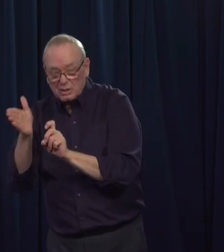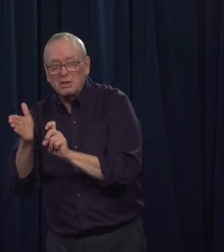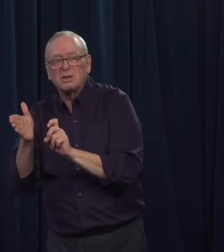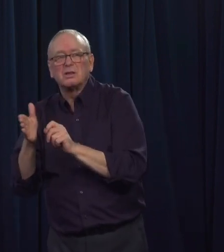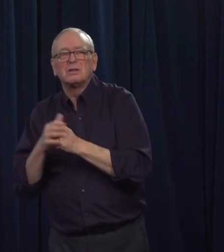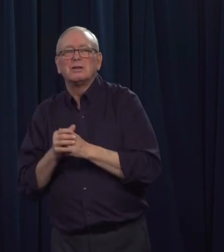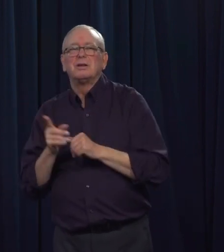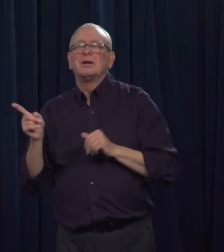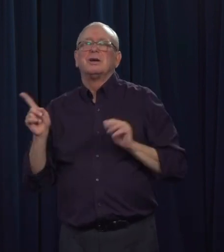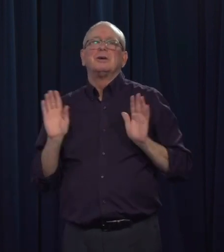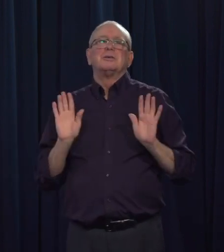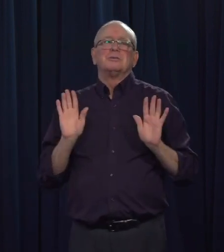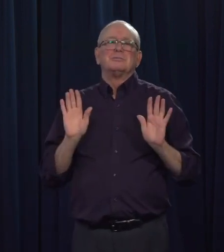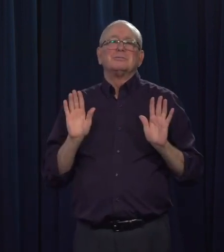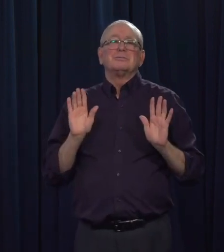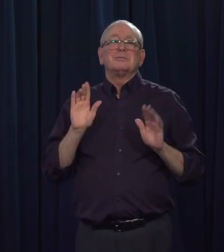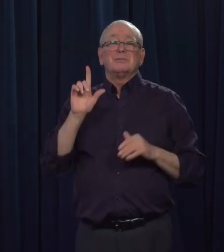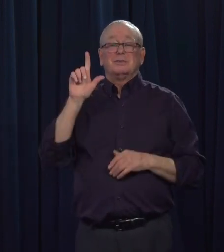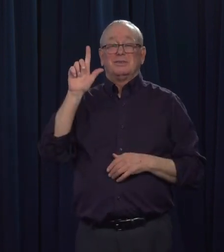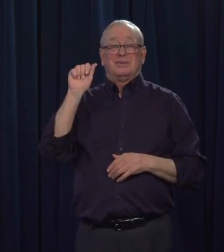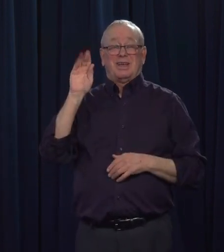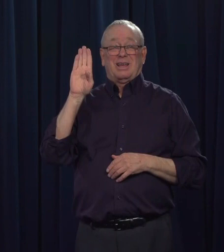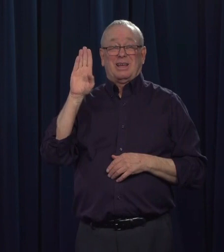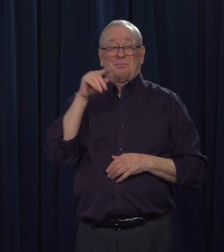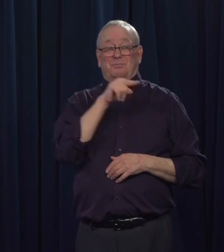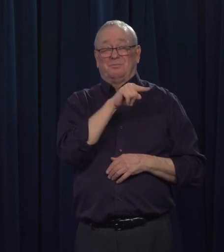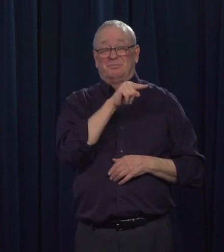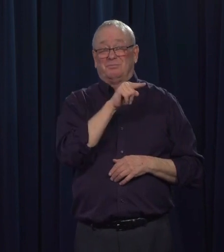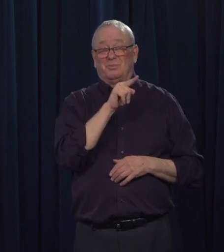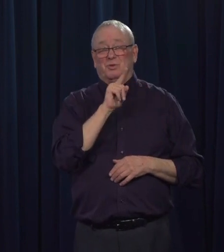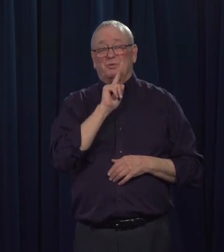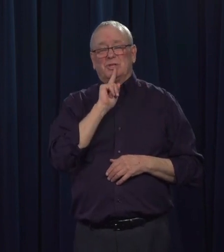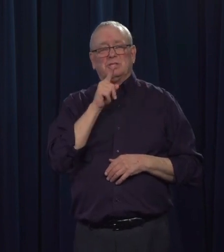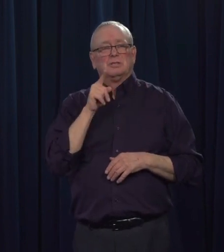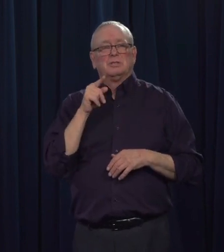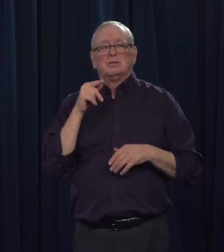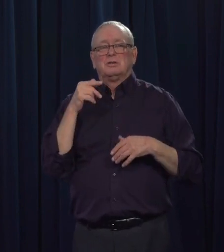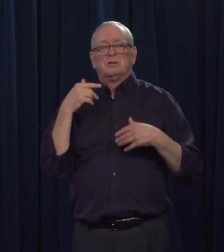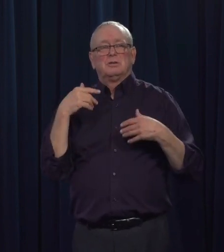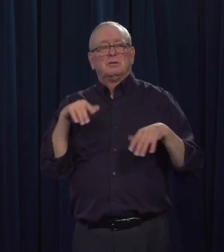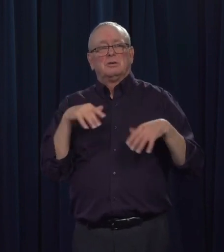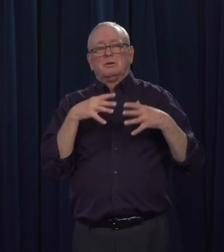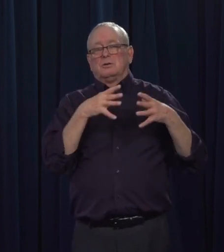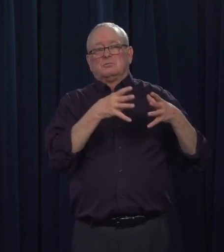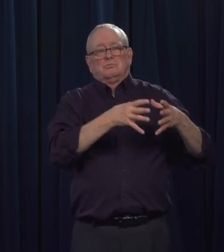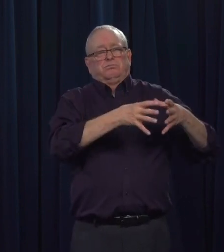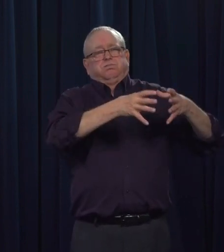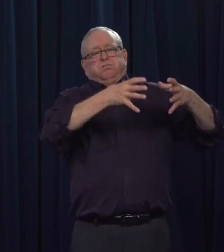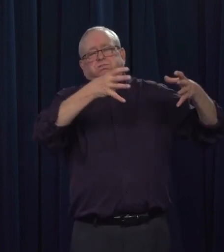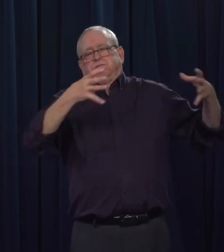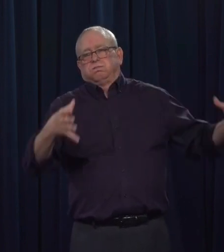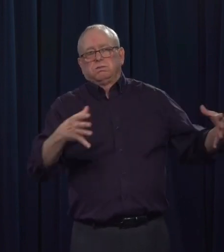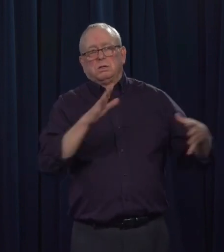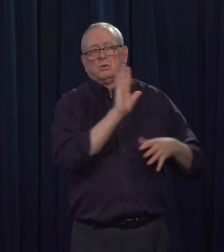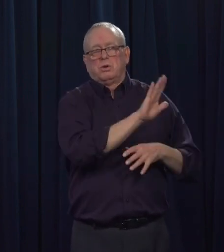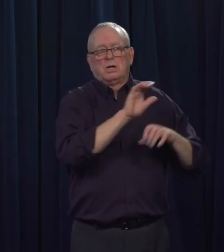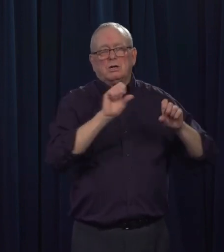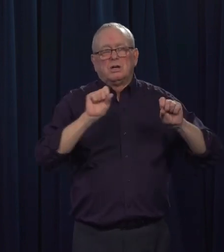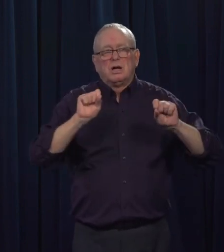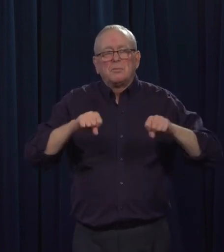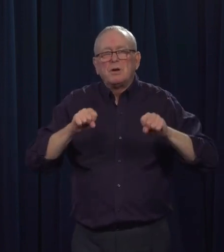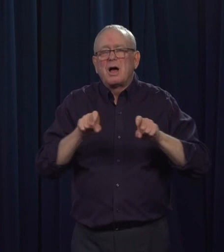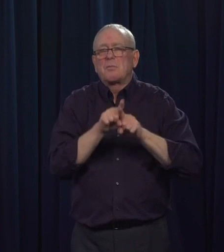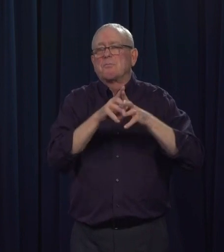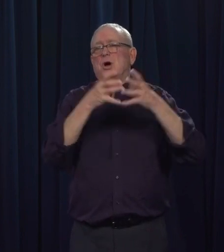as I've mentioned before, done extraordinary things to expand their capacity to the fullest extent they're able to. And so